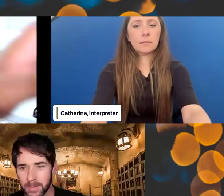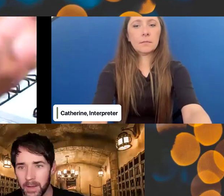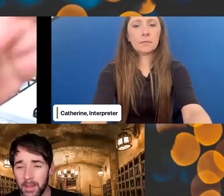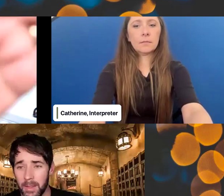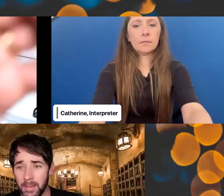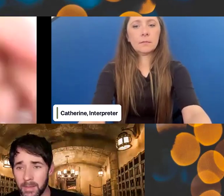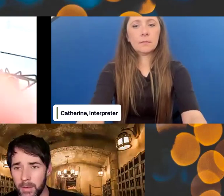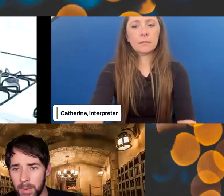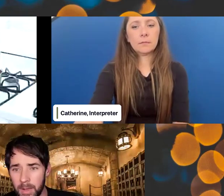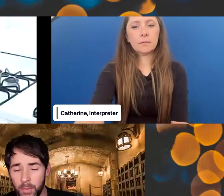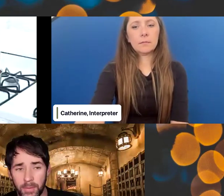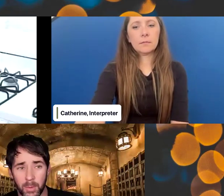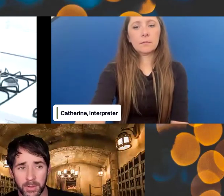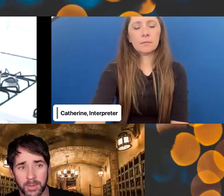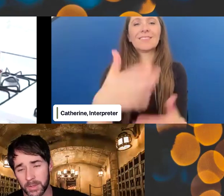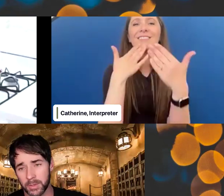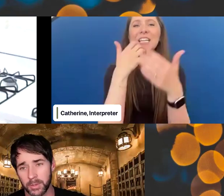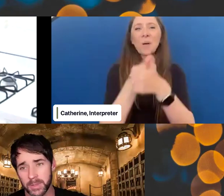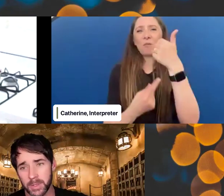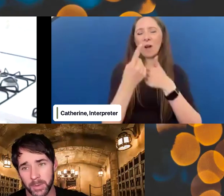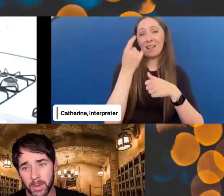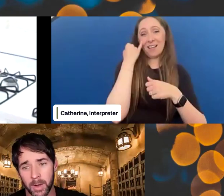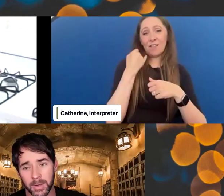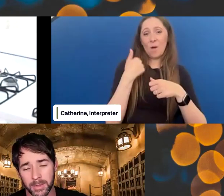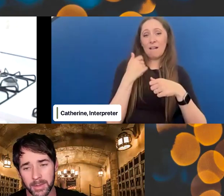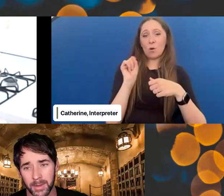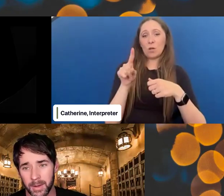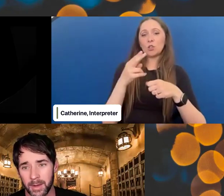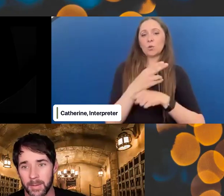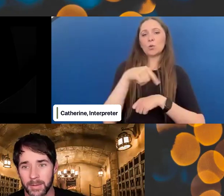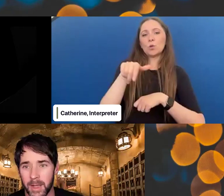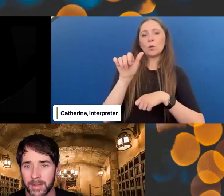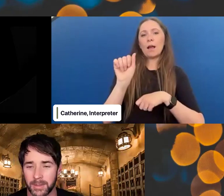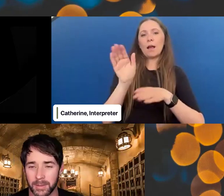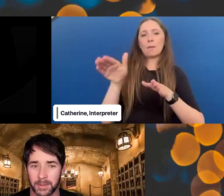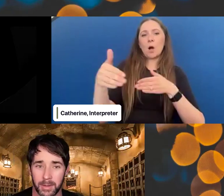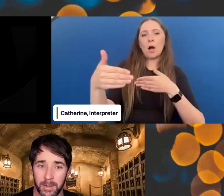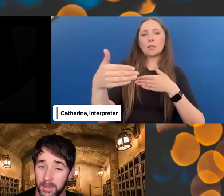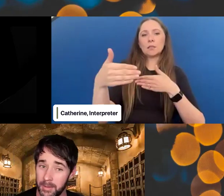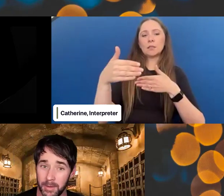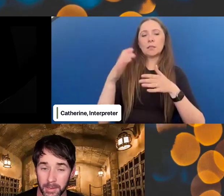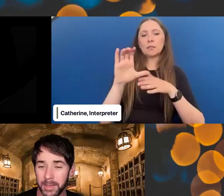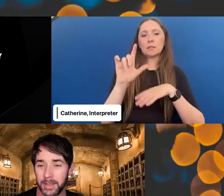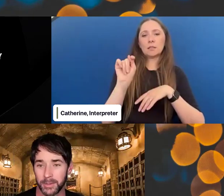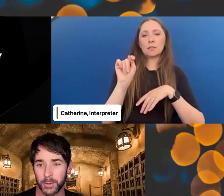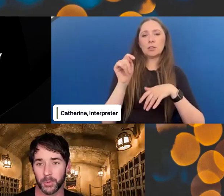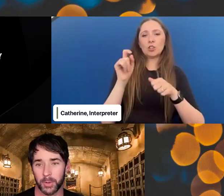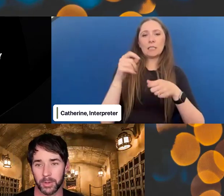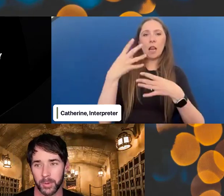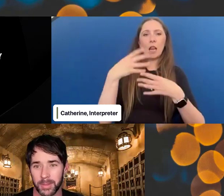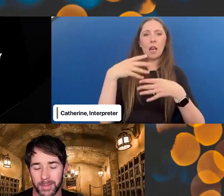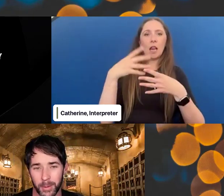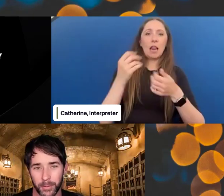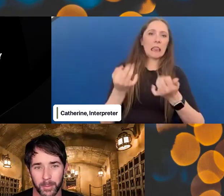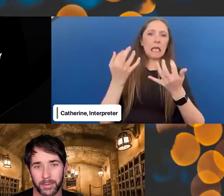Excellent. And thank you, everybody. If you have any questions, make sure you use the Q&A box. The chat is still lit as